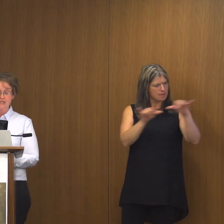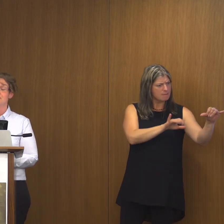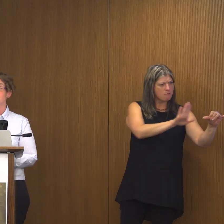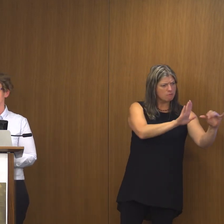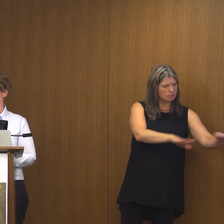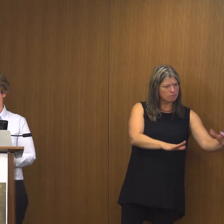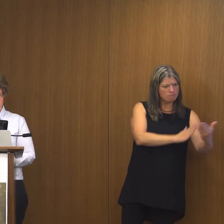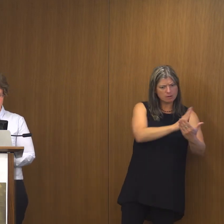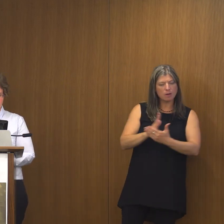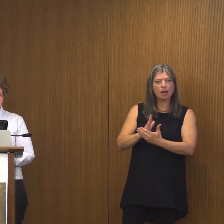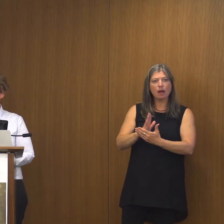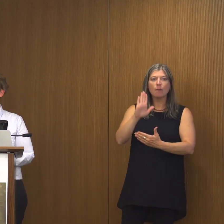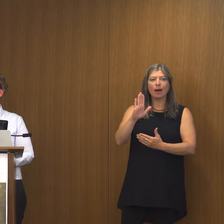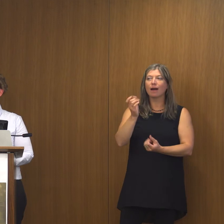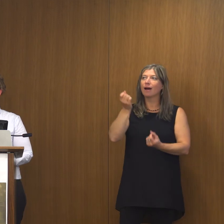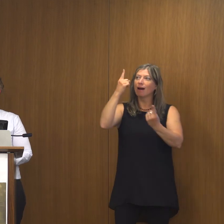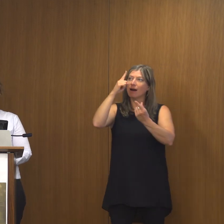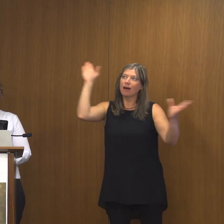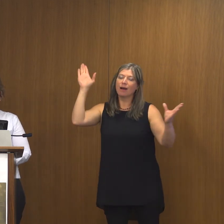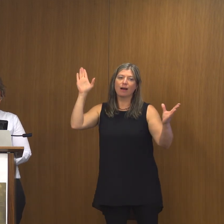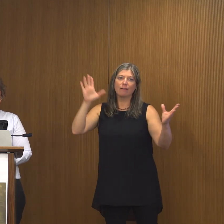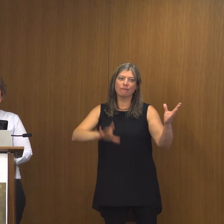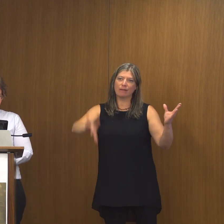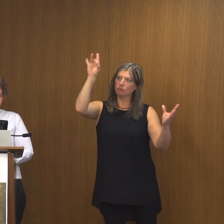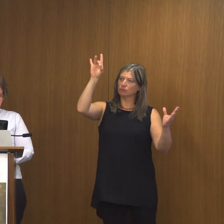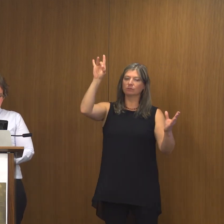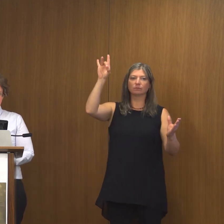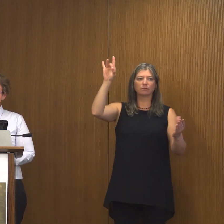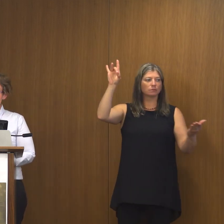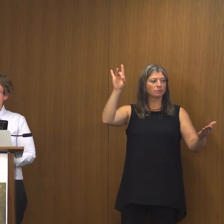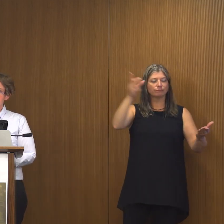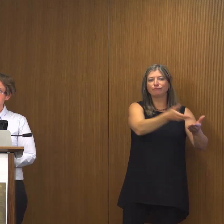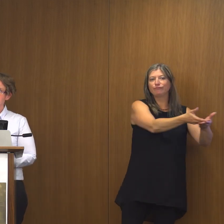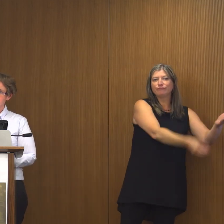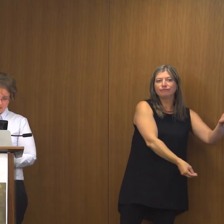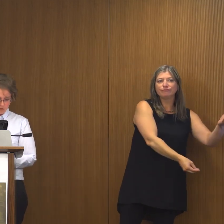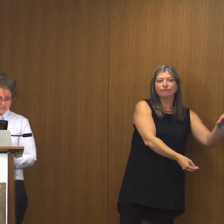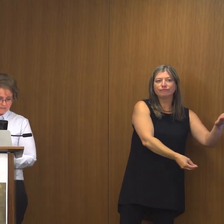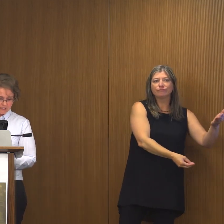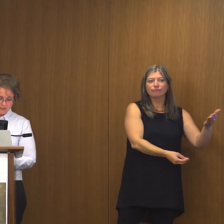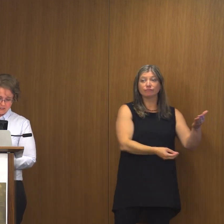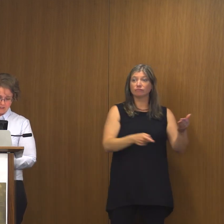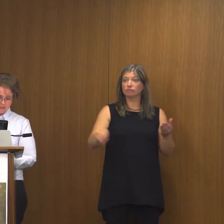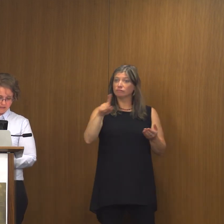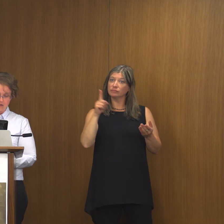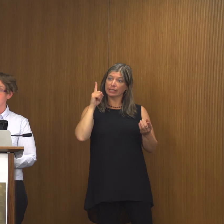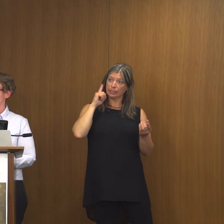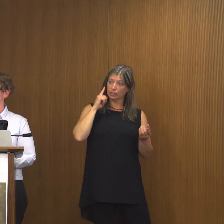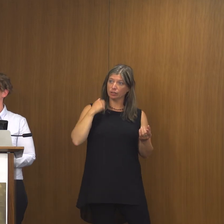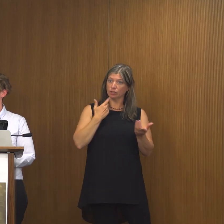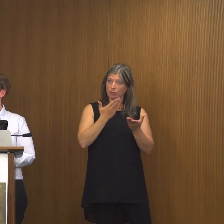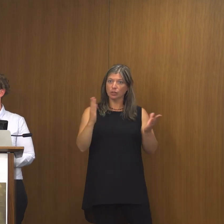We just have the privilege of knowing how to attain them. Do people look at me, hear me speak articulately,